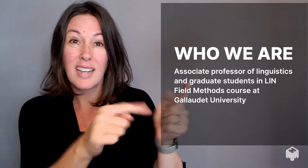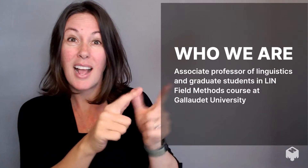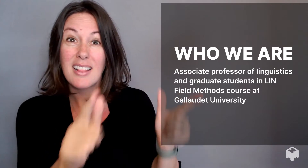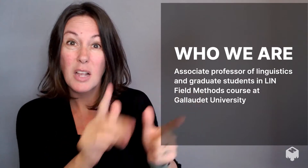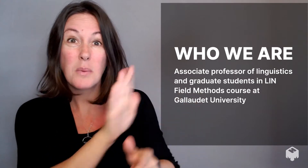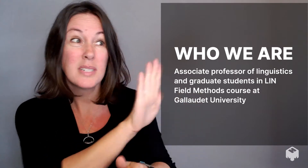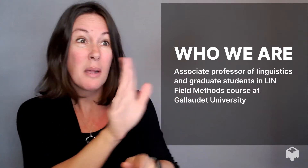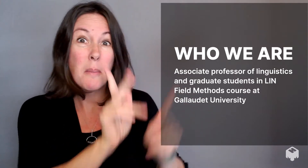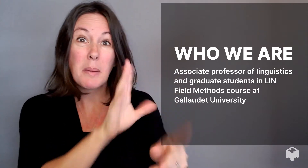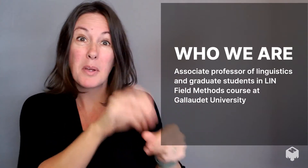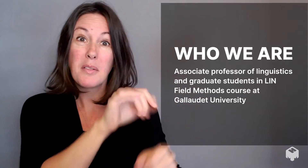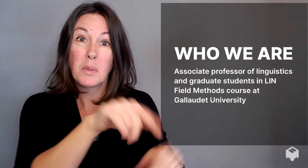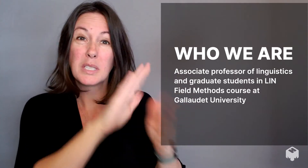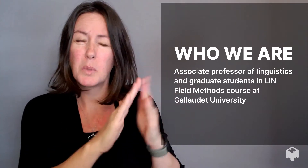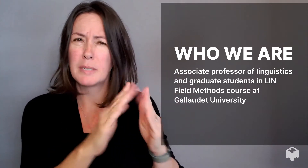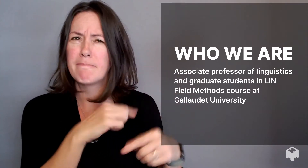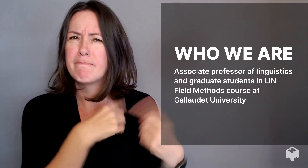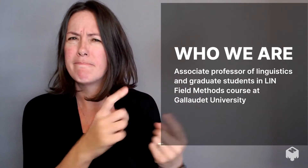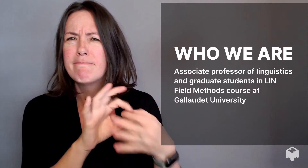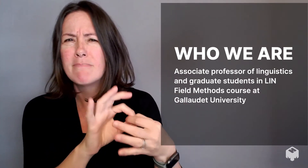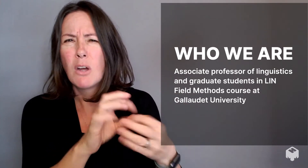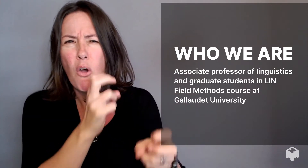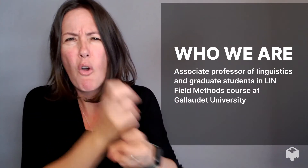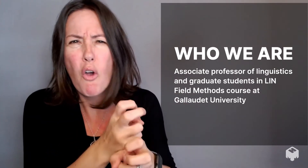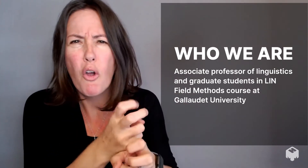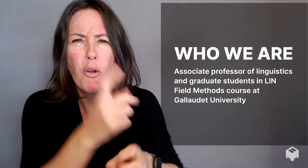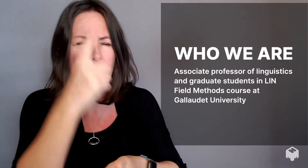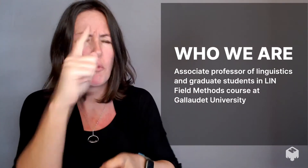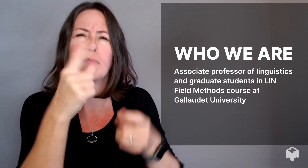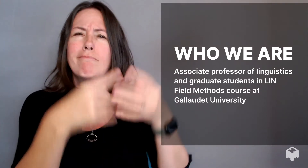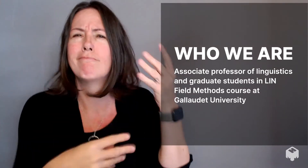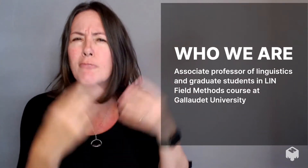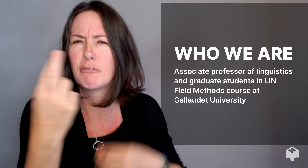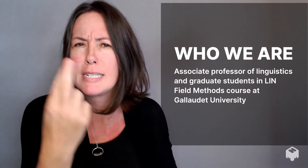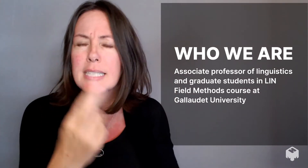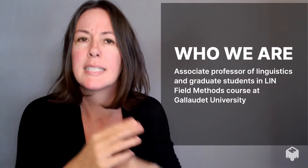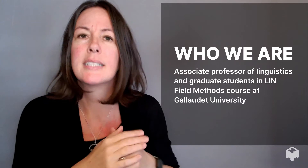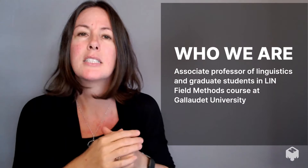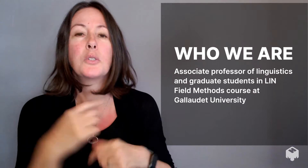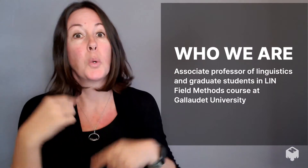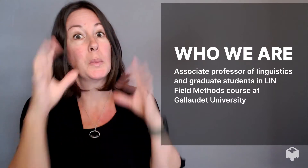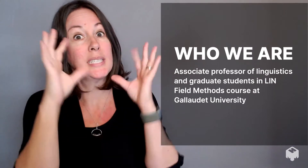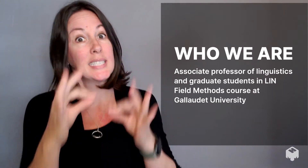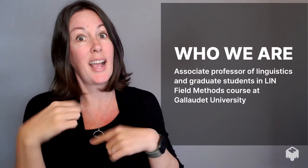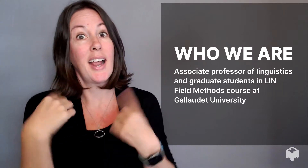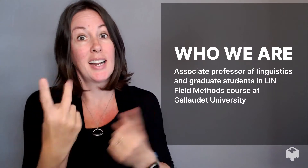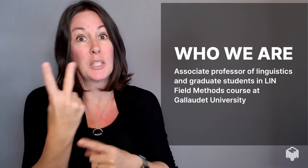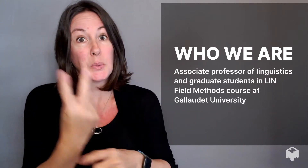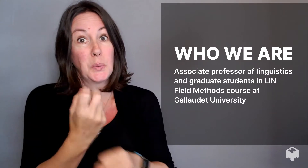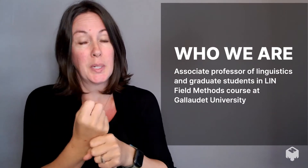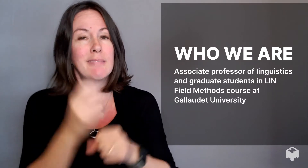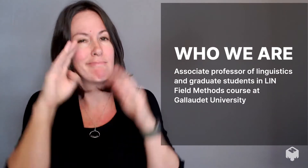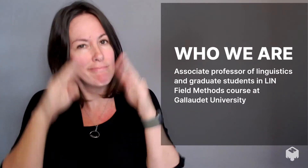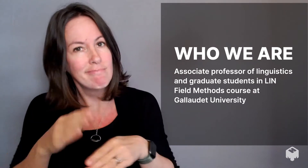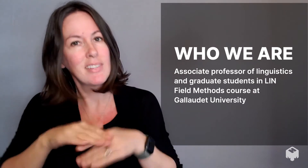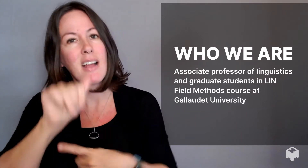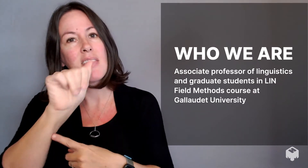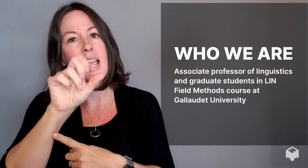with communities of other sign languages has been a lot harder for a variety of reasons. So the past 2 years we've decided to focus